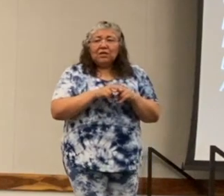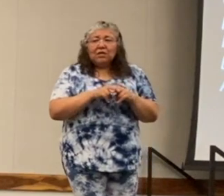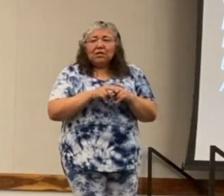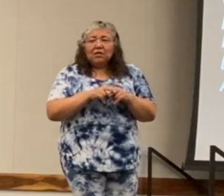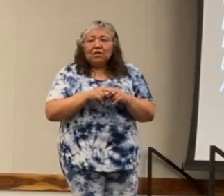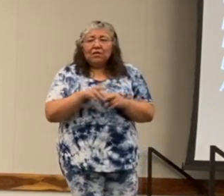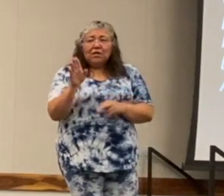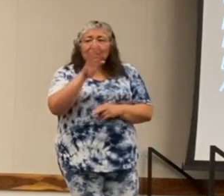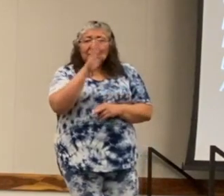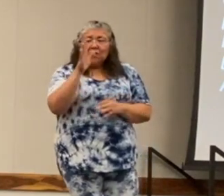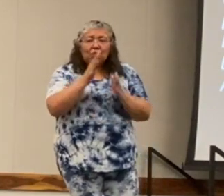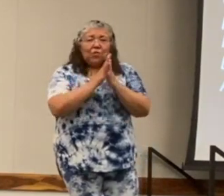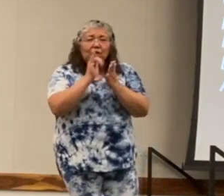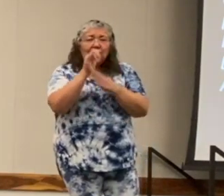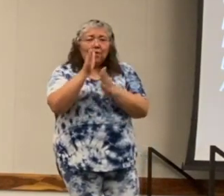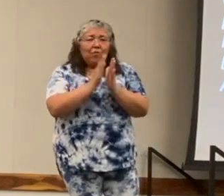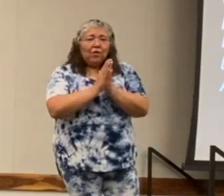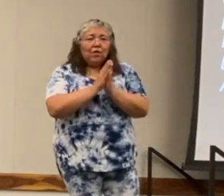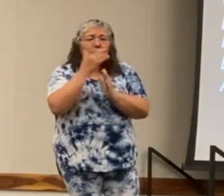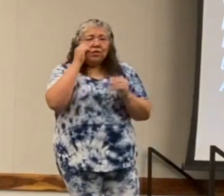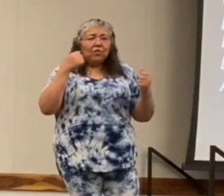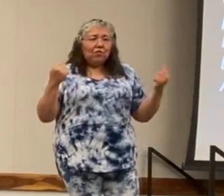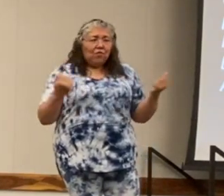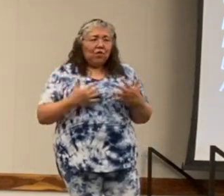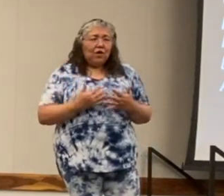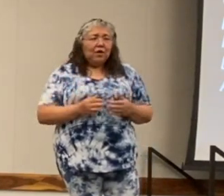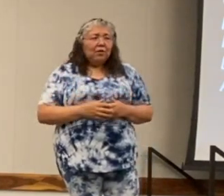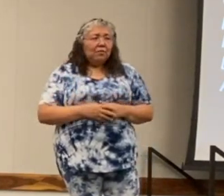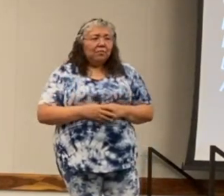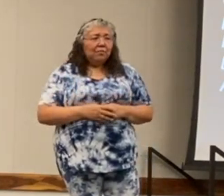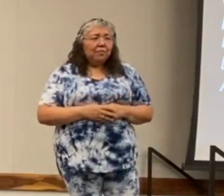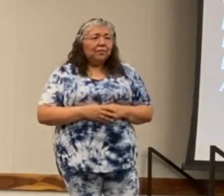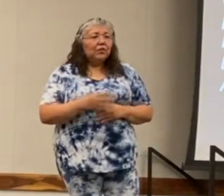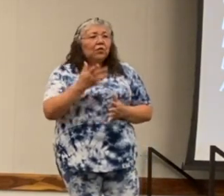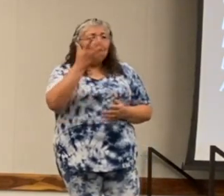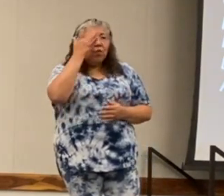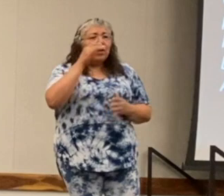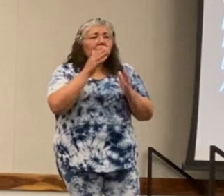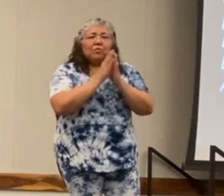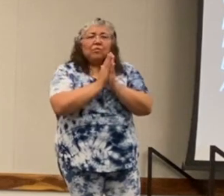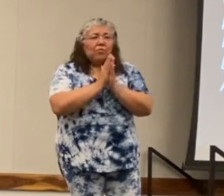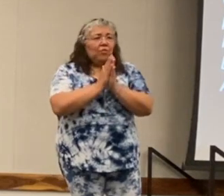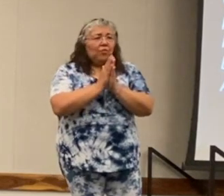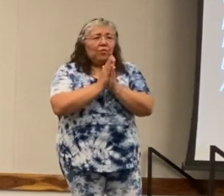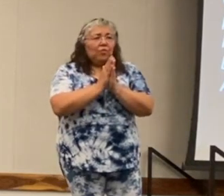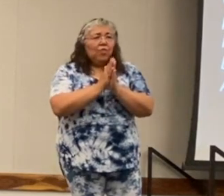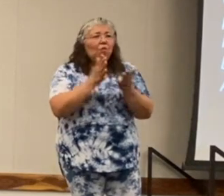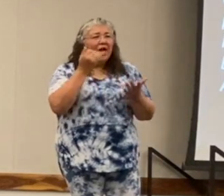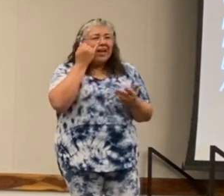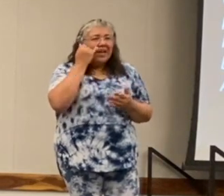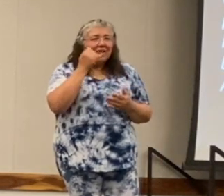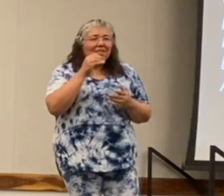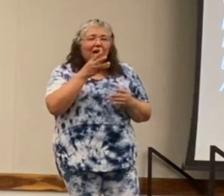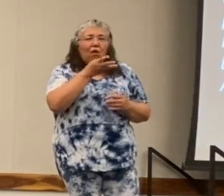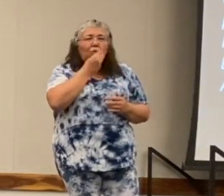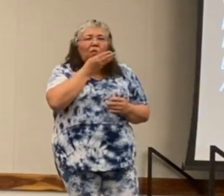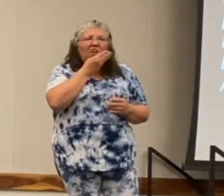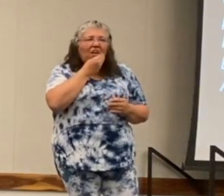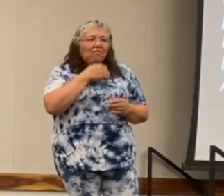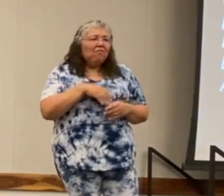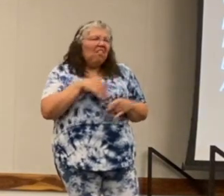prayer. You want to know why? Because you're afraid. You want to know why you don't pray that prayer? Because you're like, what if they mock me?